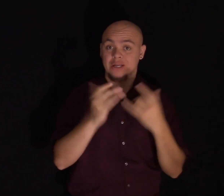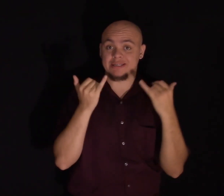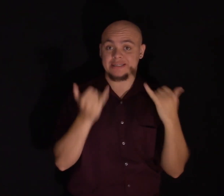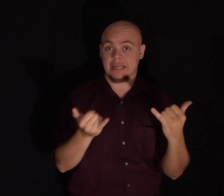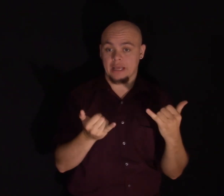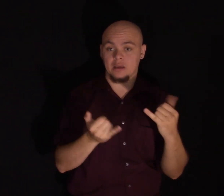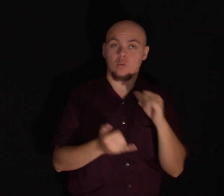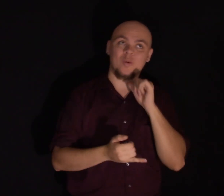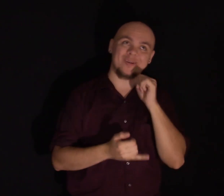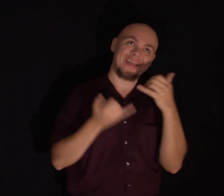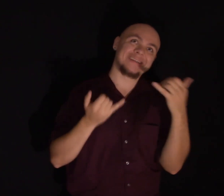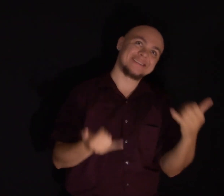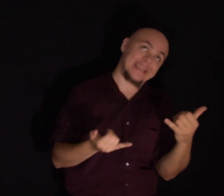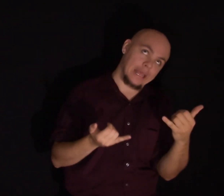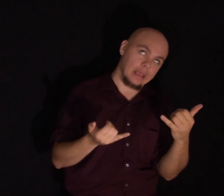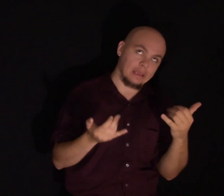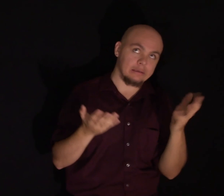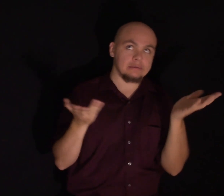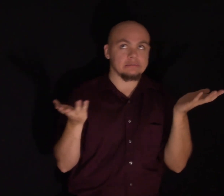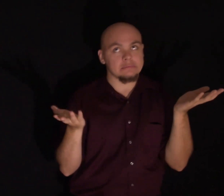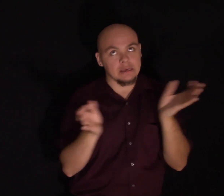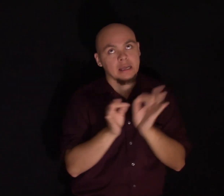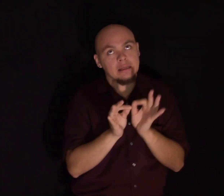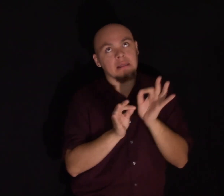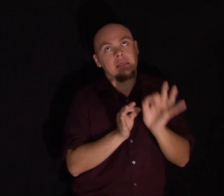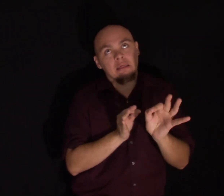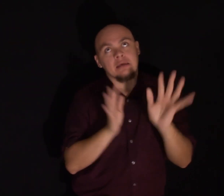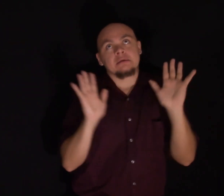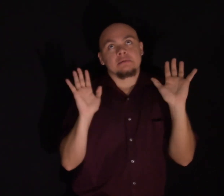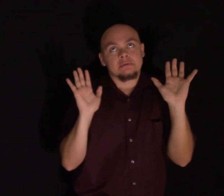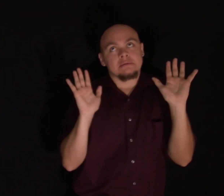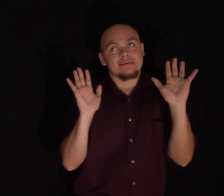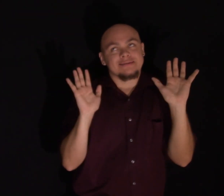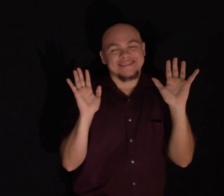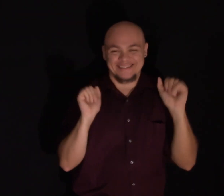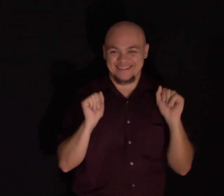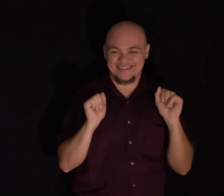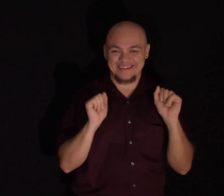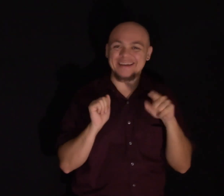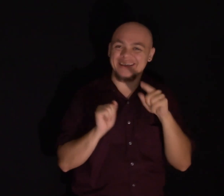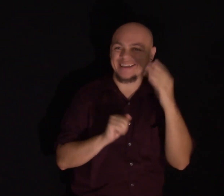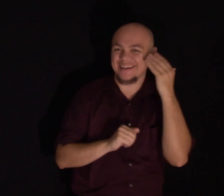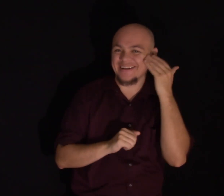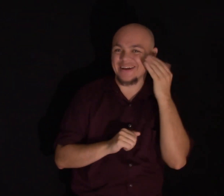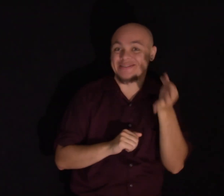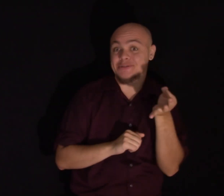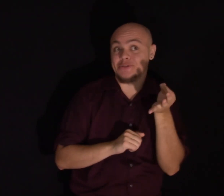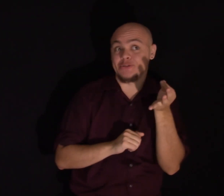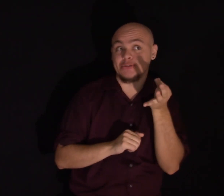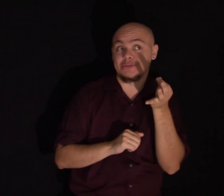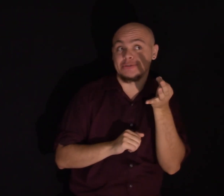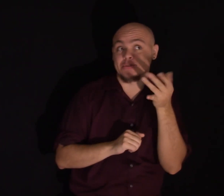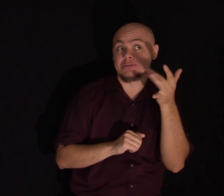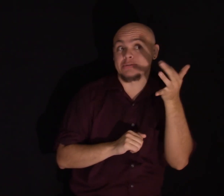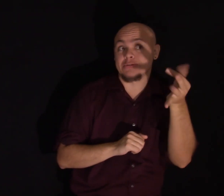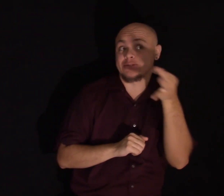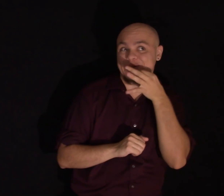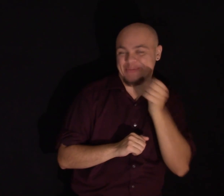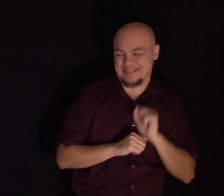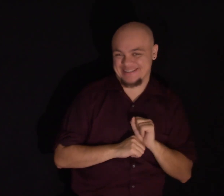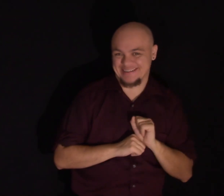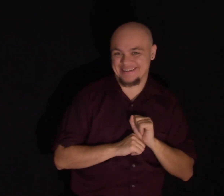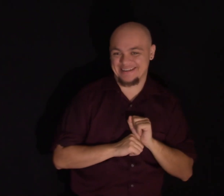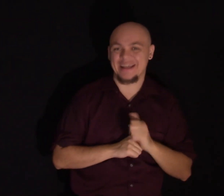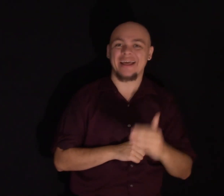well maybe not today but you know sometime soon